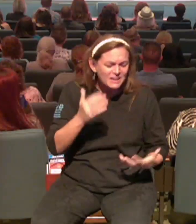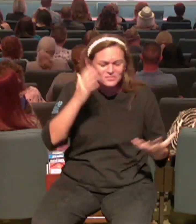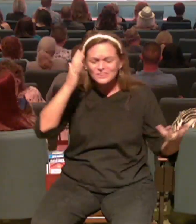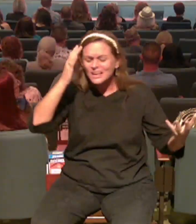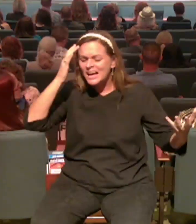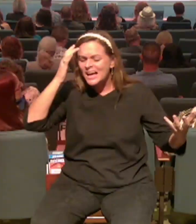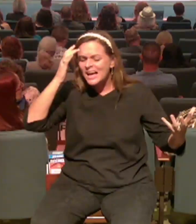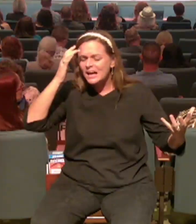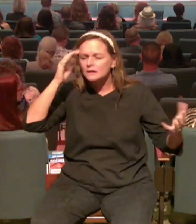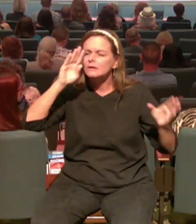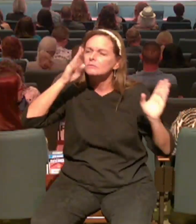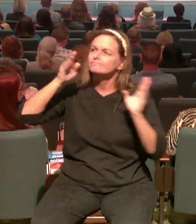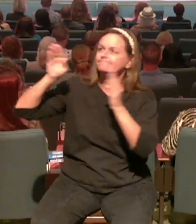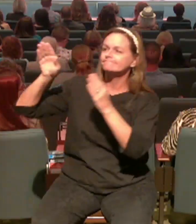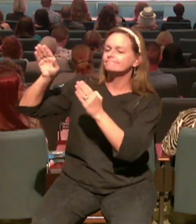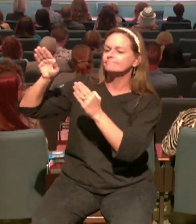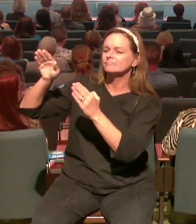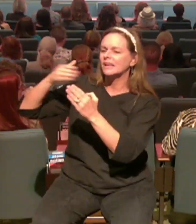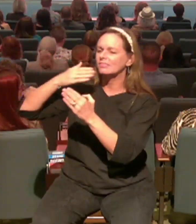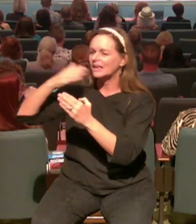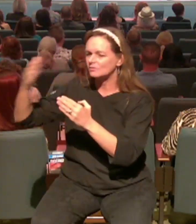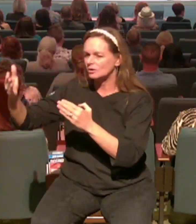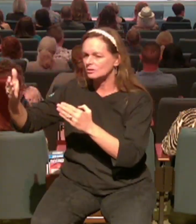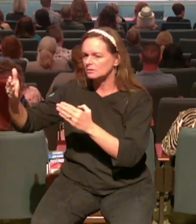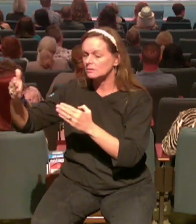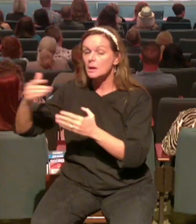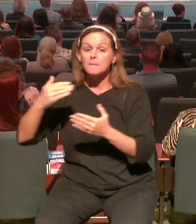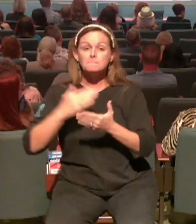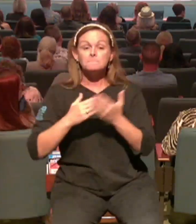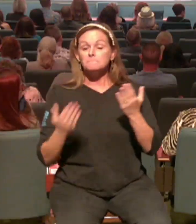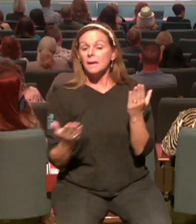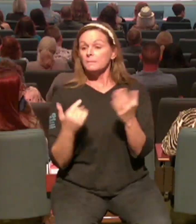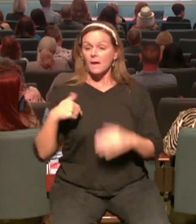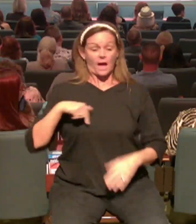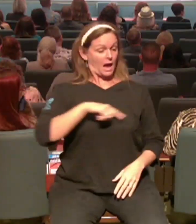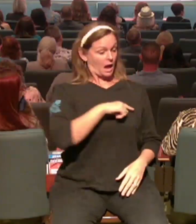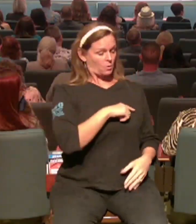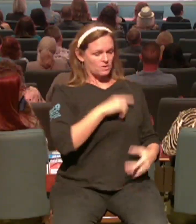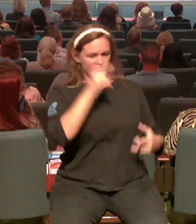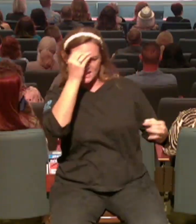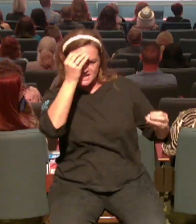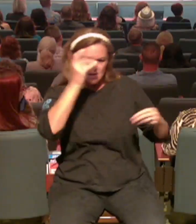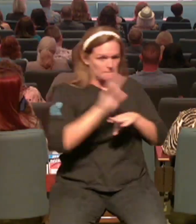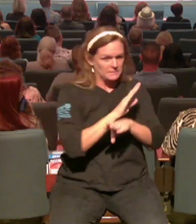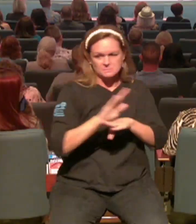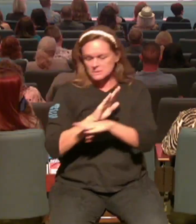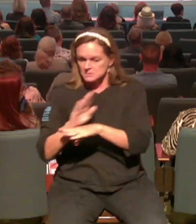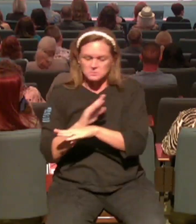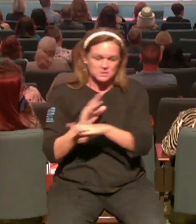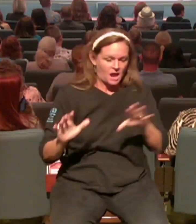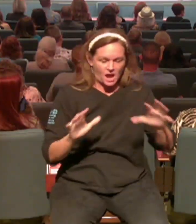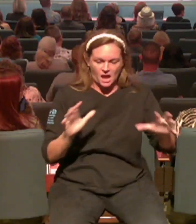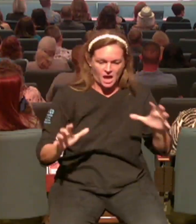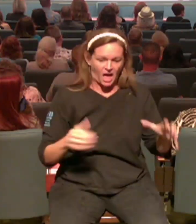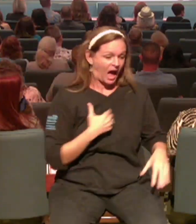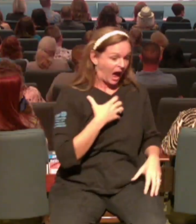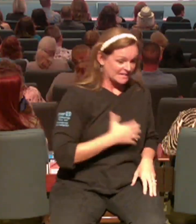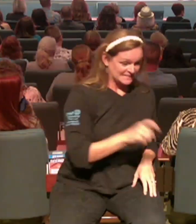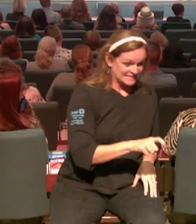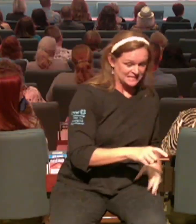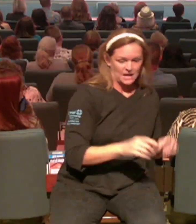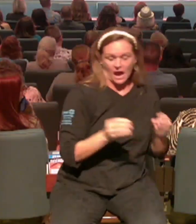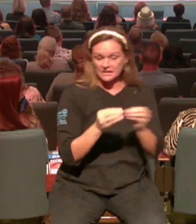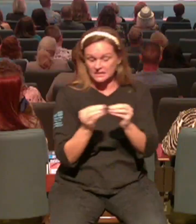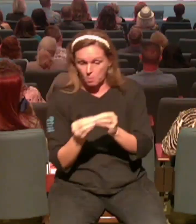what's missing instead of what you got. You're focused more on your problems than on what God has already provided for in your life. I